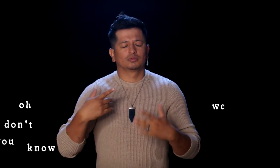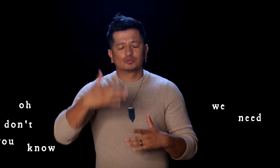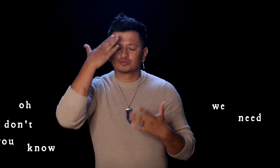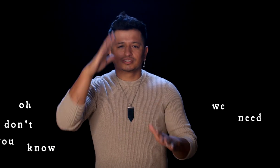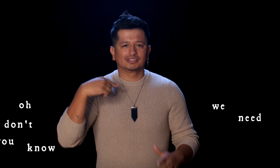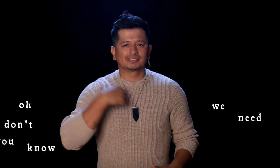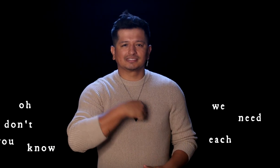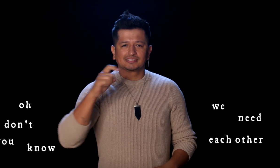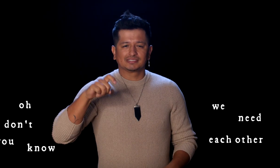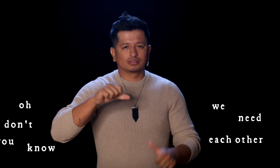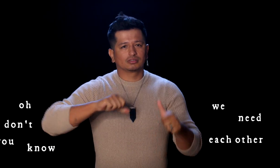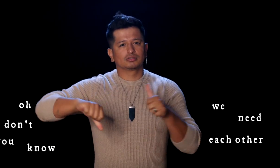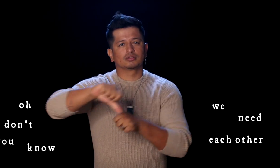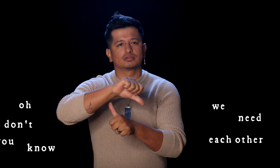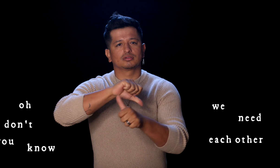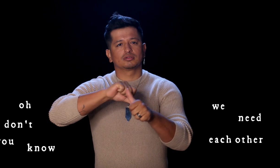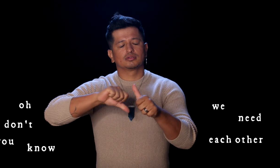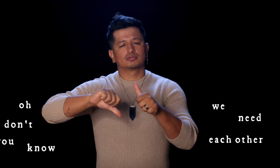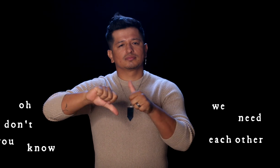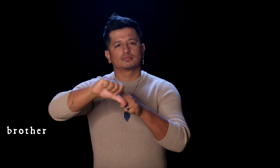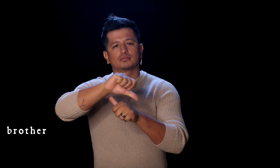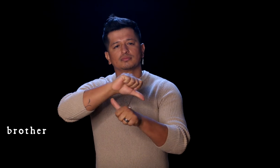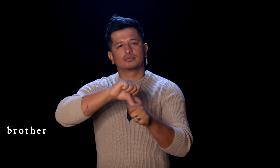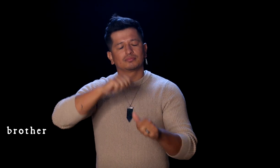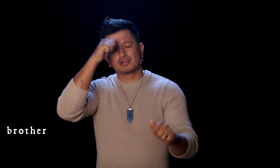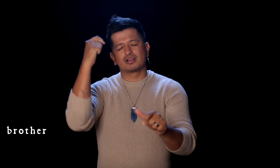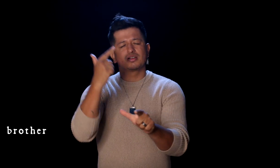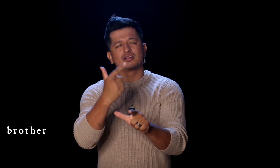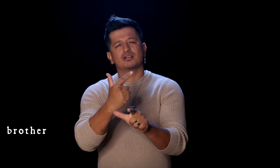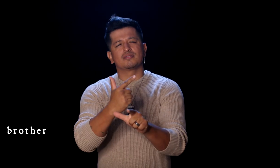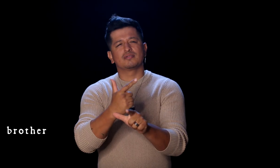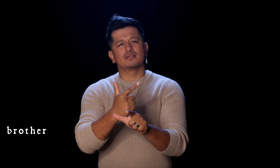you know we need each other, brother